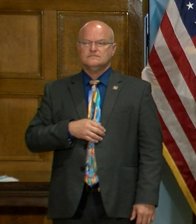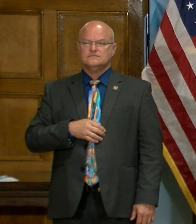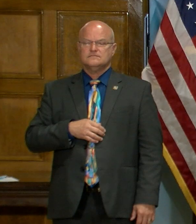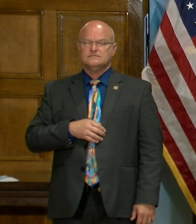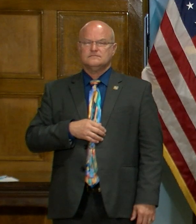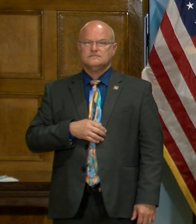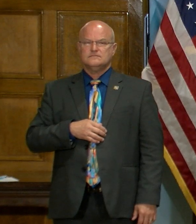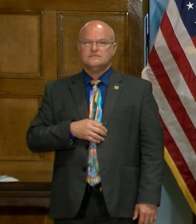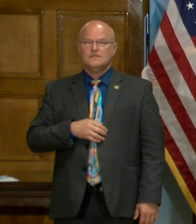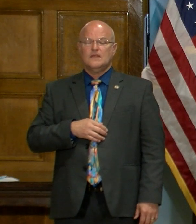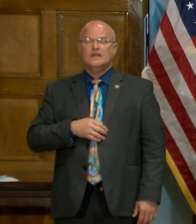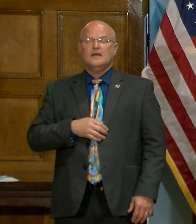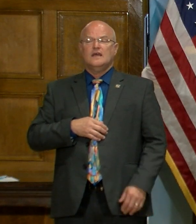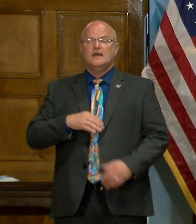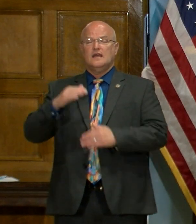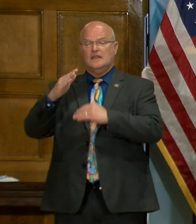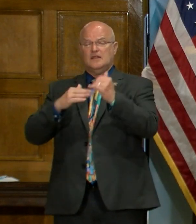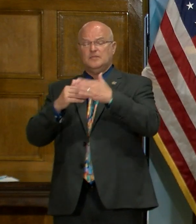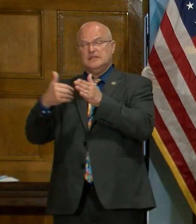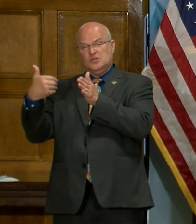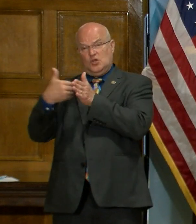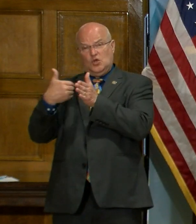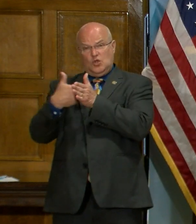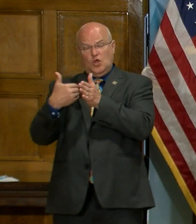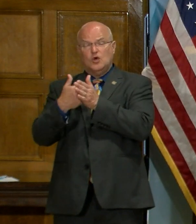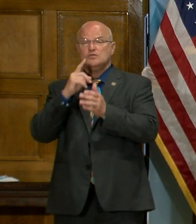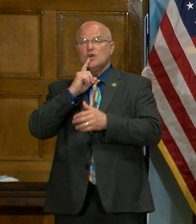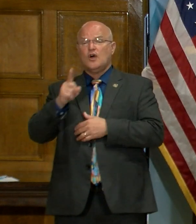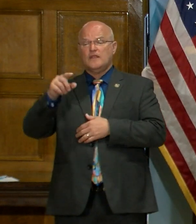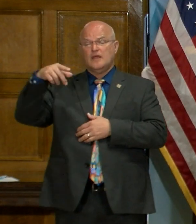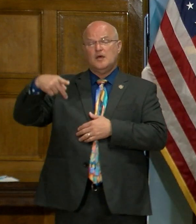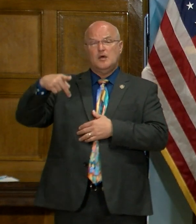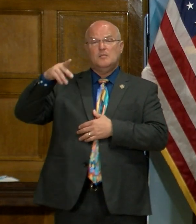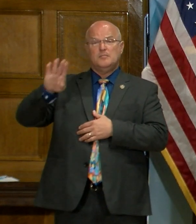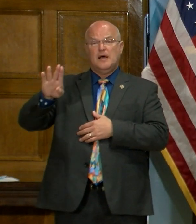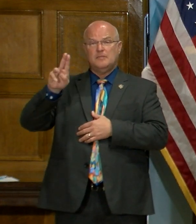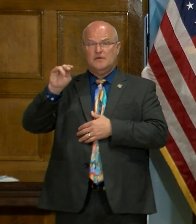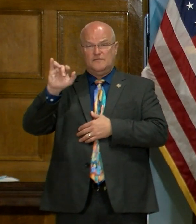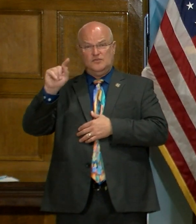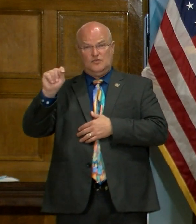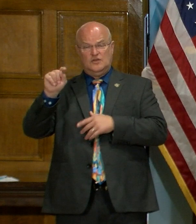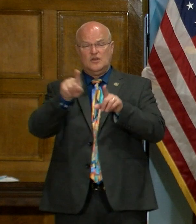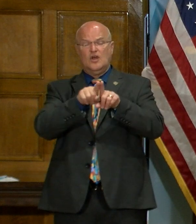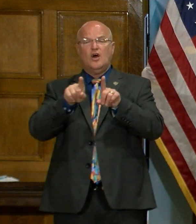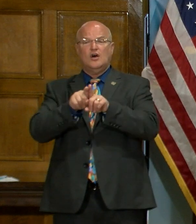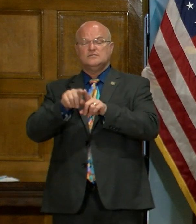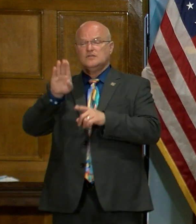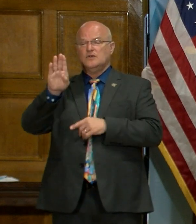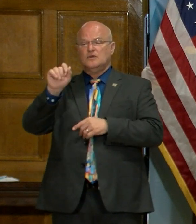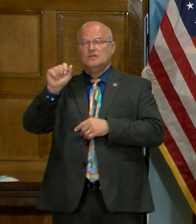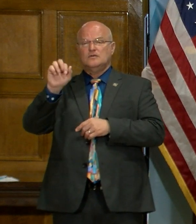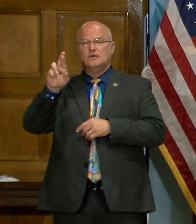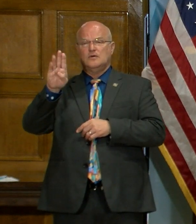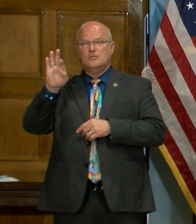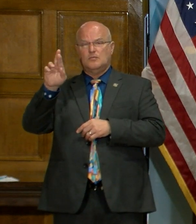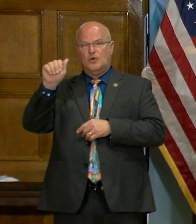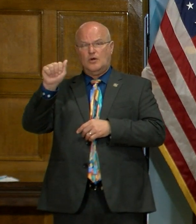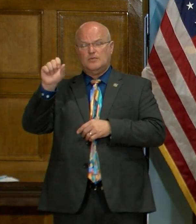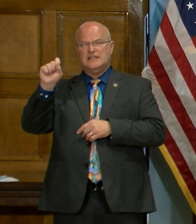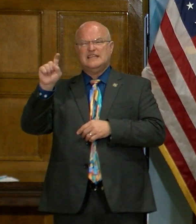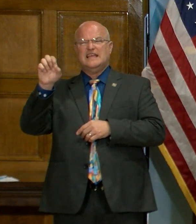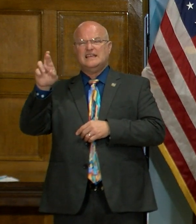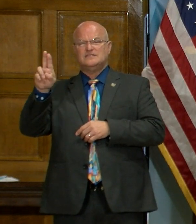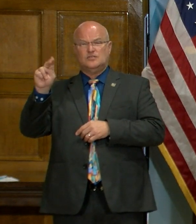The facilities that are in close proximity are the Pine Bluff unit and also the Barbara Esther unit right there in